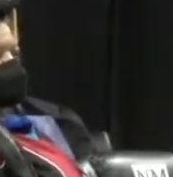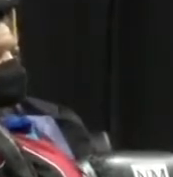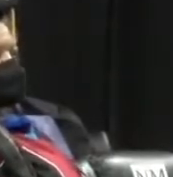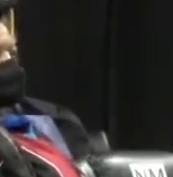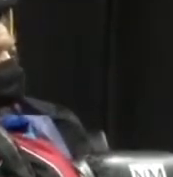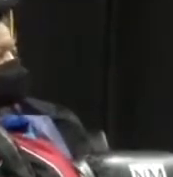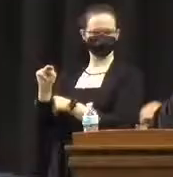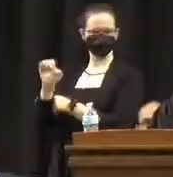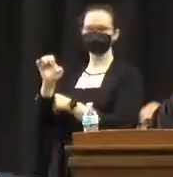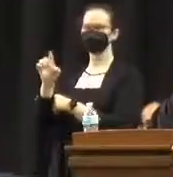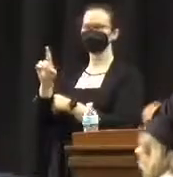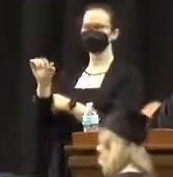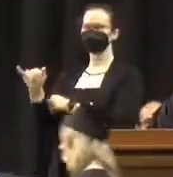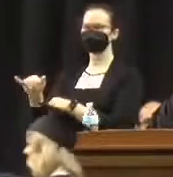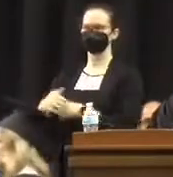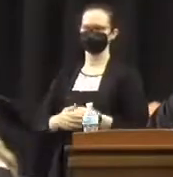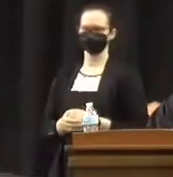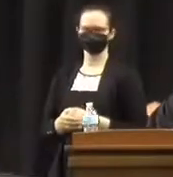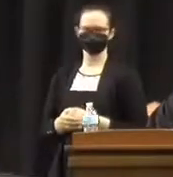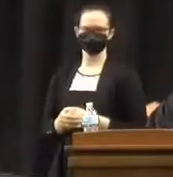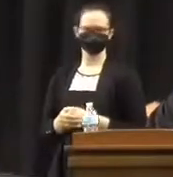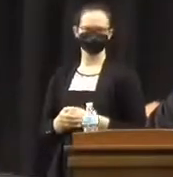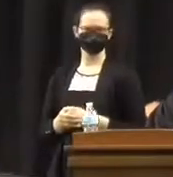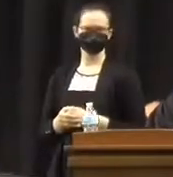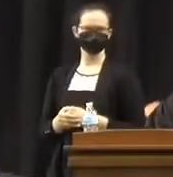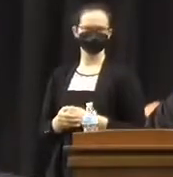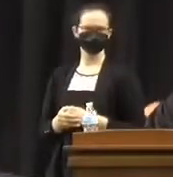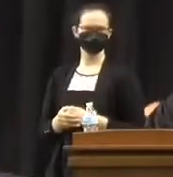Jocelyn Gage Eddy.